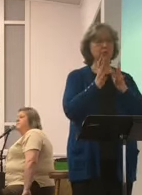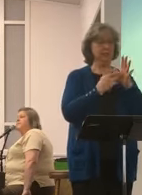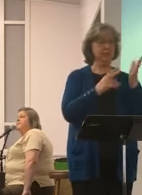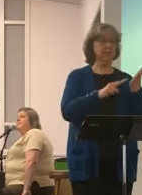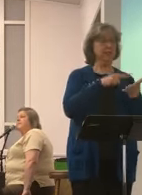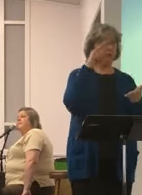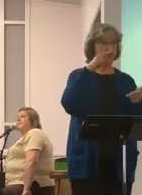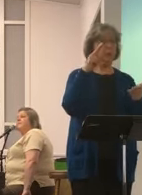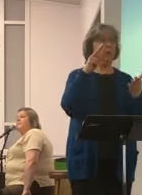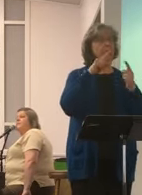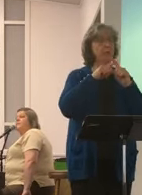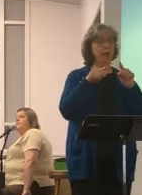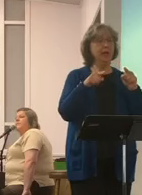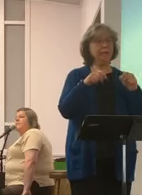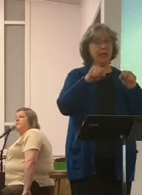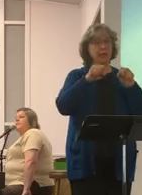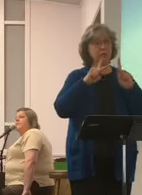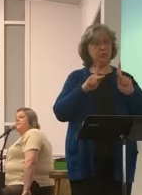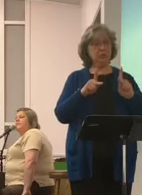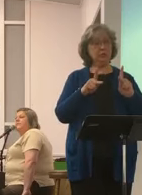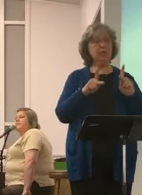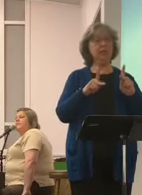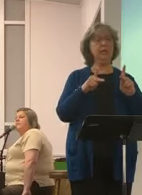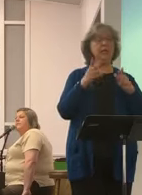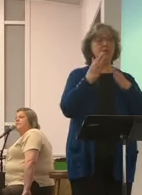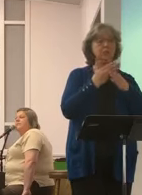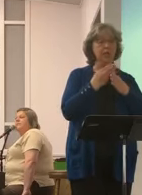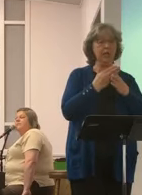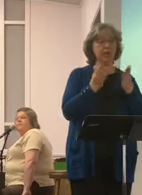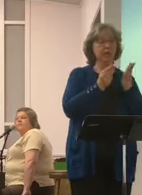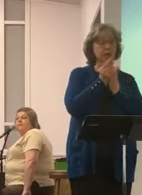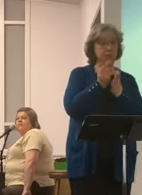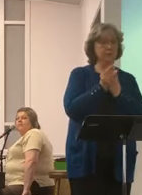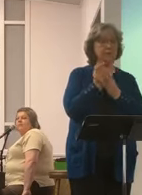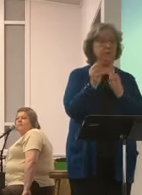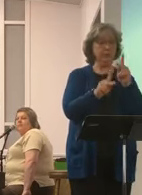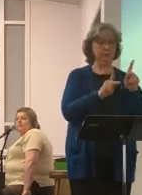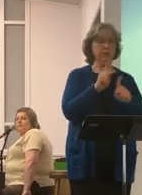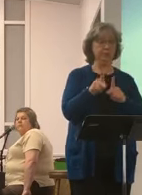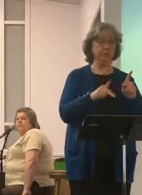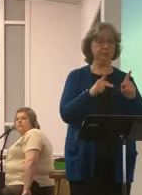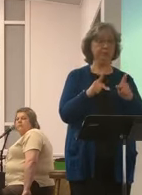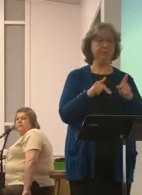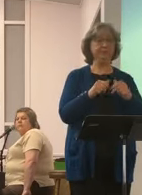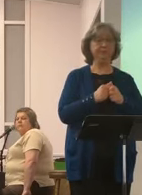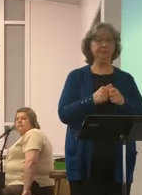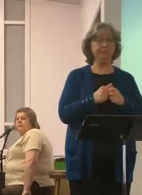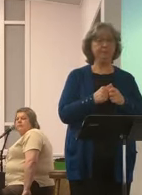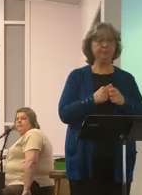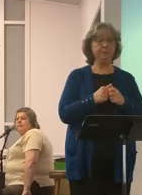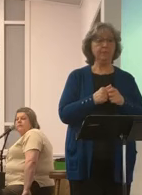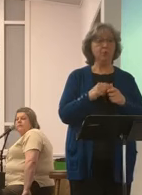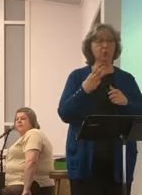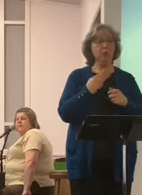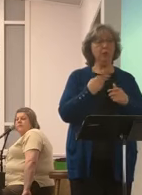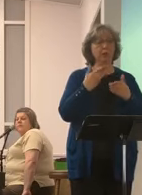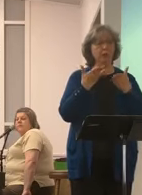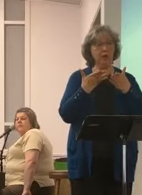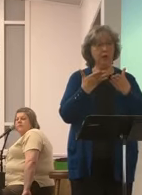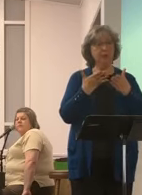a bridge we can build that can help us speak of the gospel and speak of Jesus. The legacy we want to leave is that